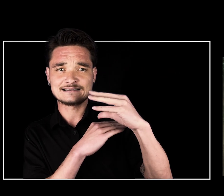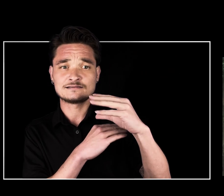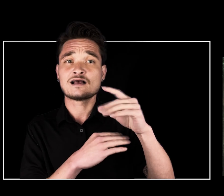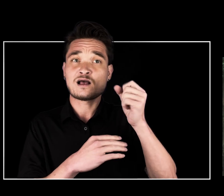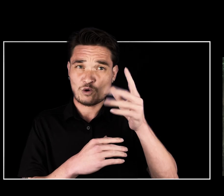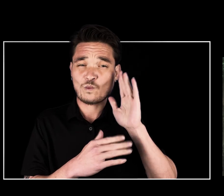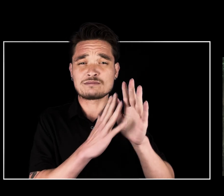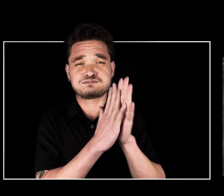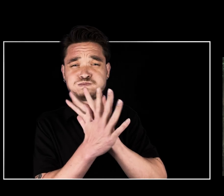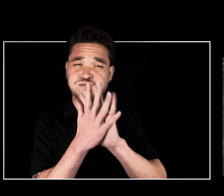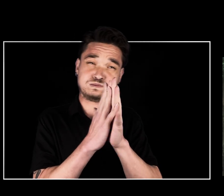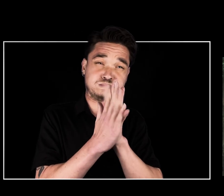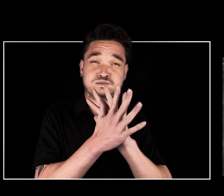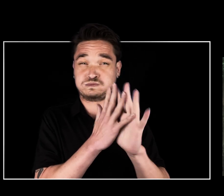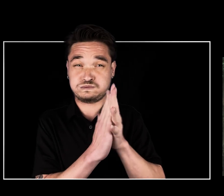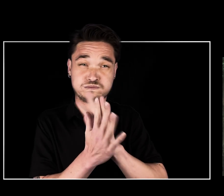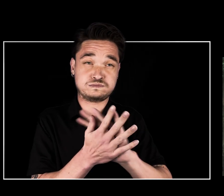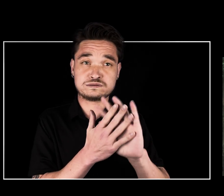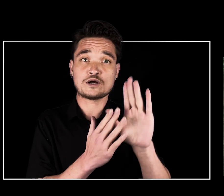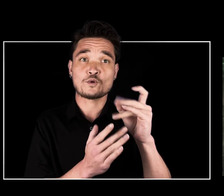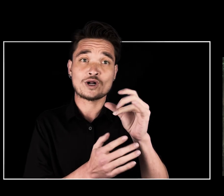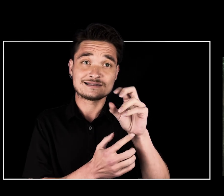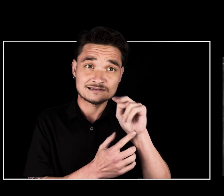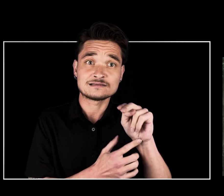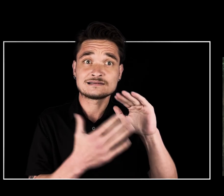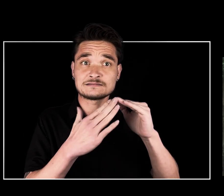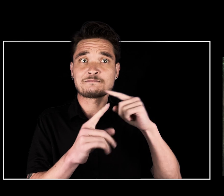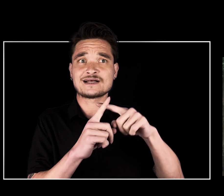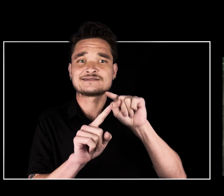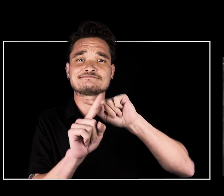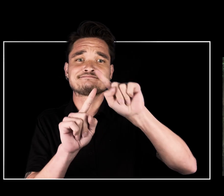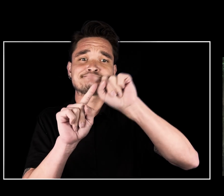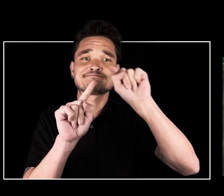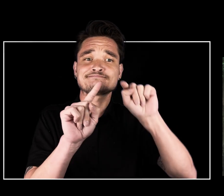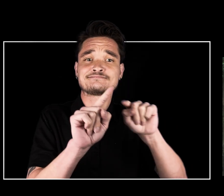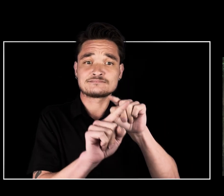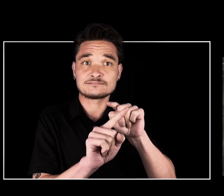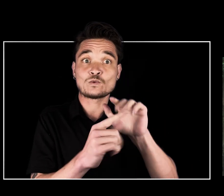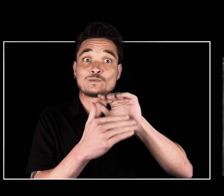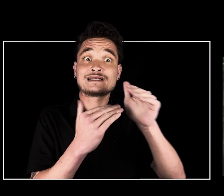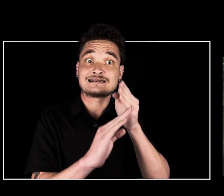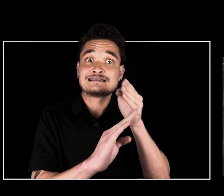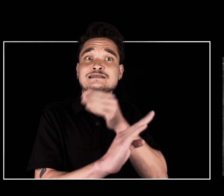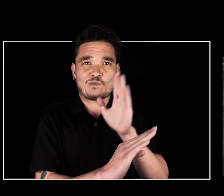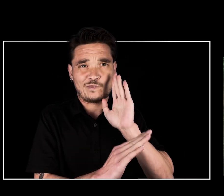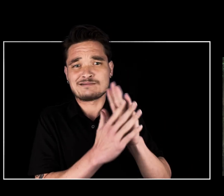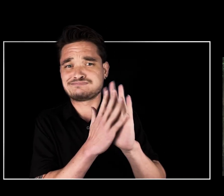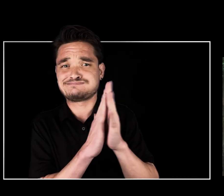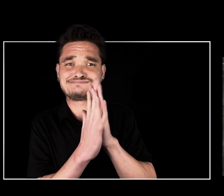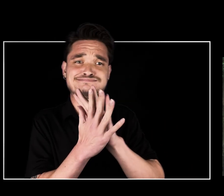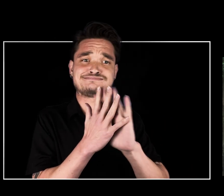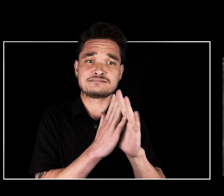There will probably be a lot of visitors in Burlington and the surrounding area. The weekend before will be busy,